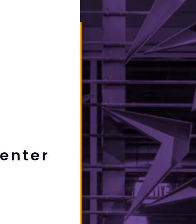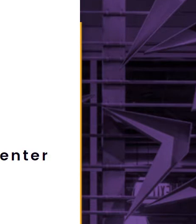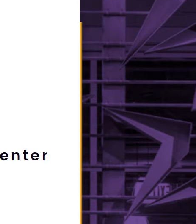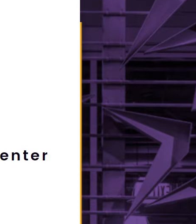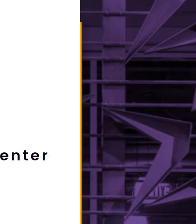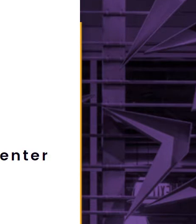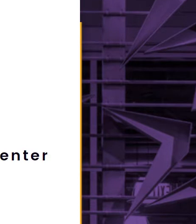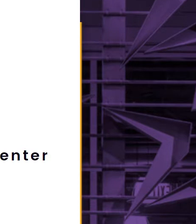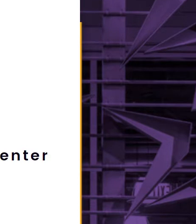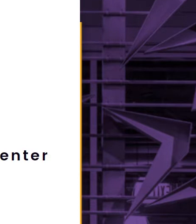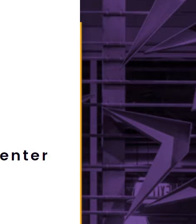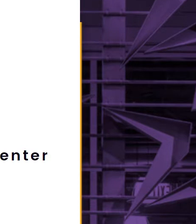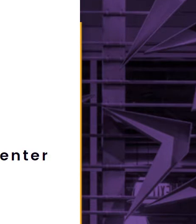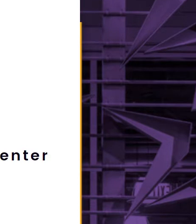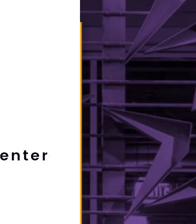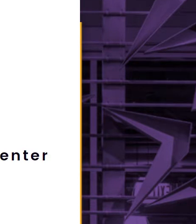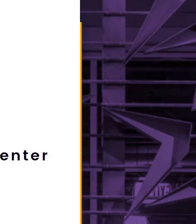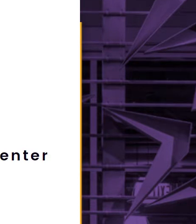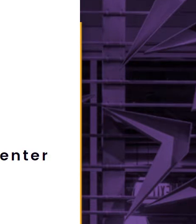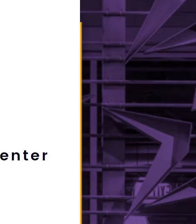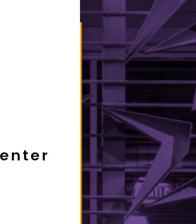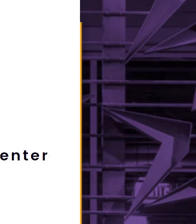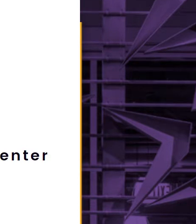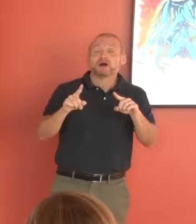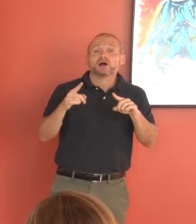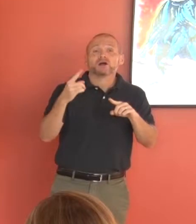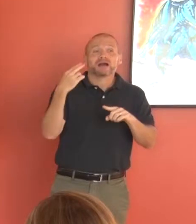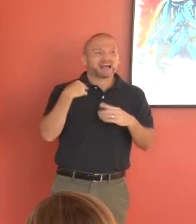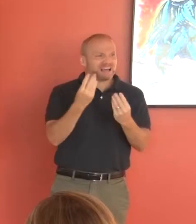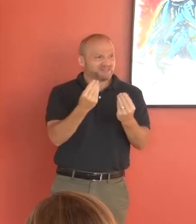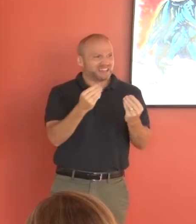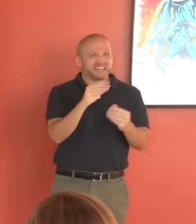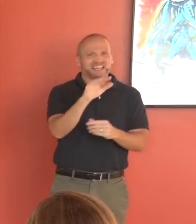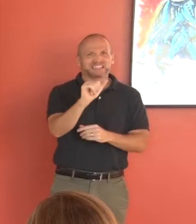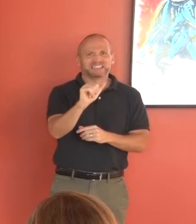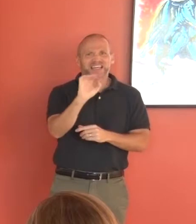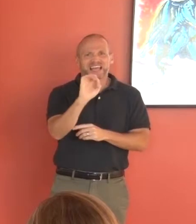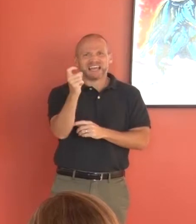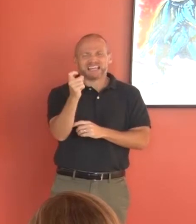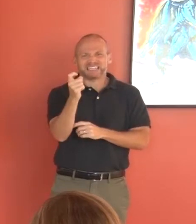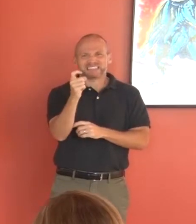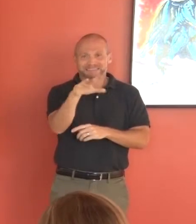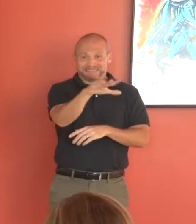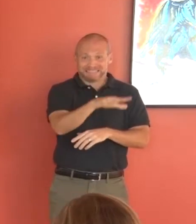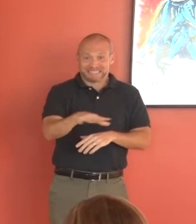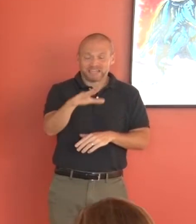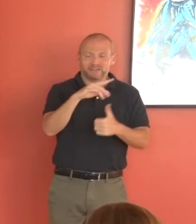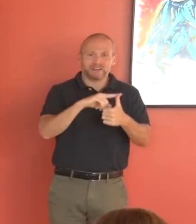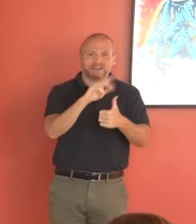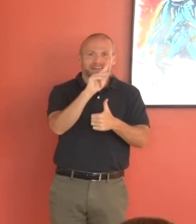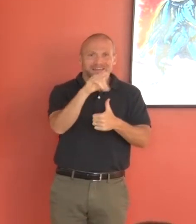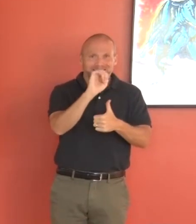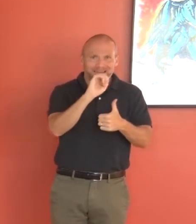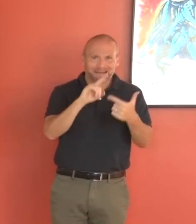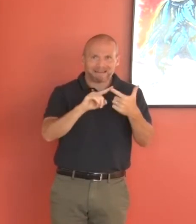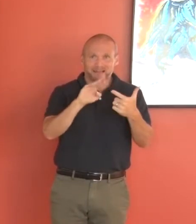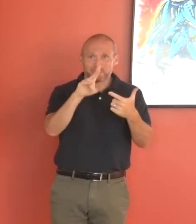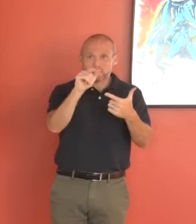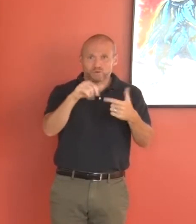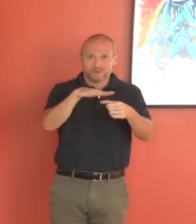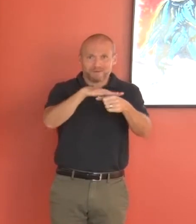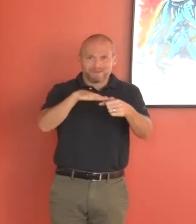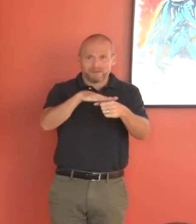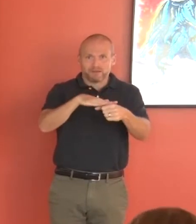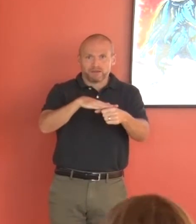came about, but as a result of annexation for this area, for the Kyle, the Buda area,